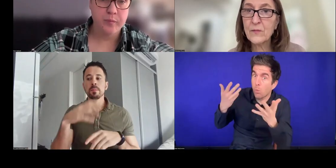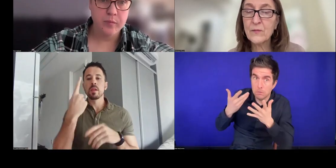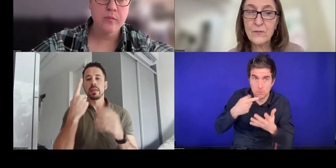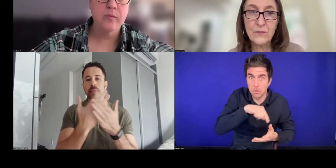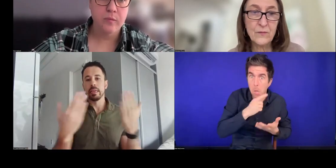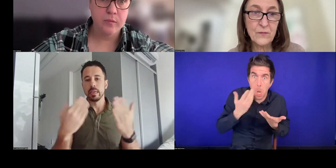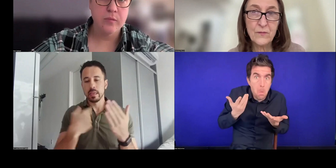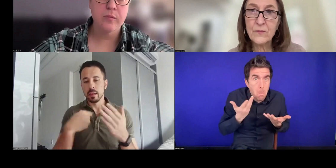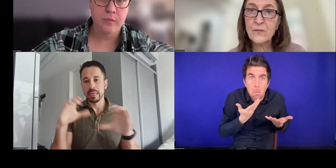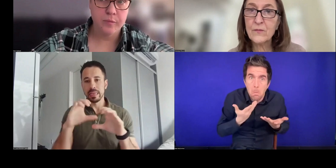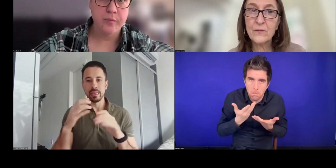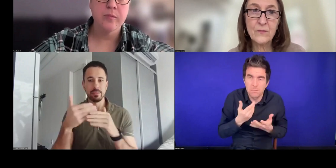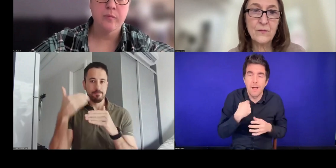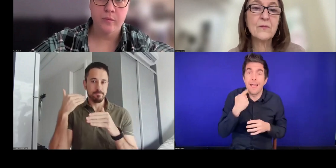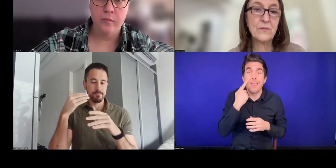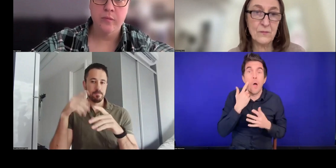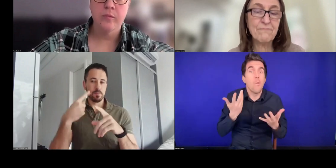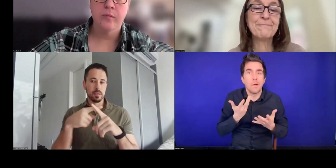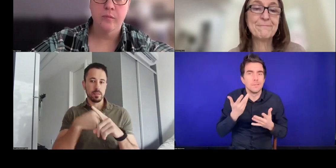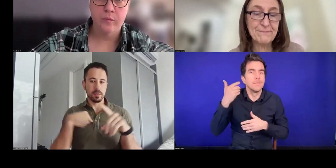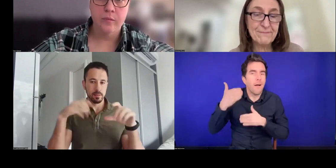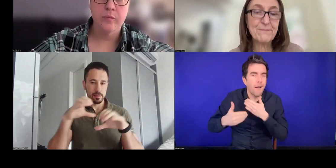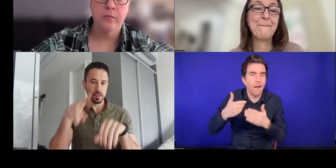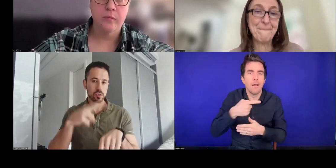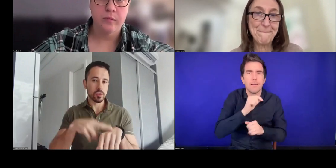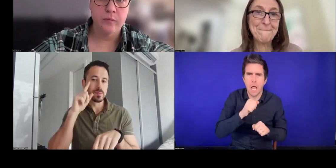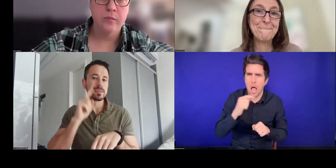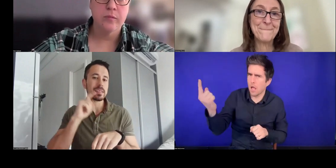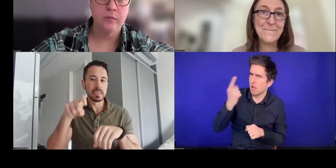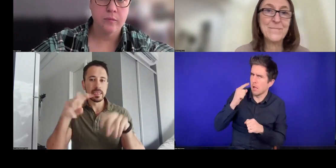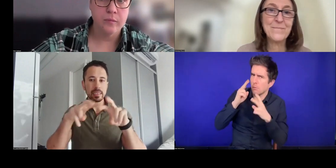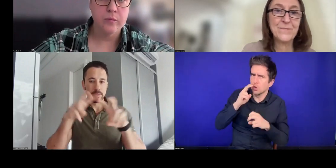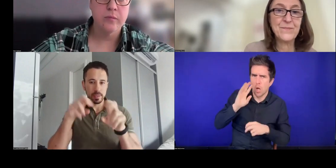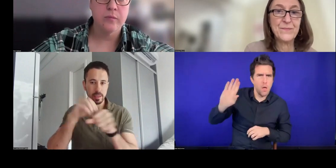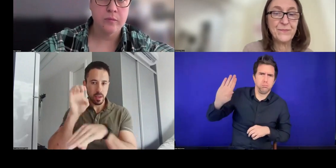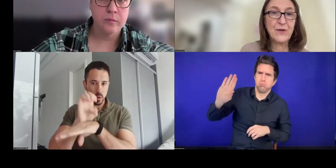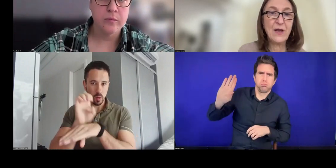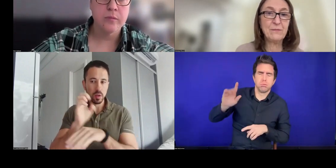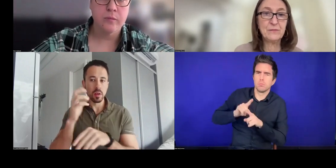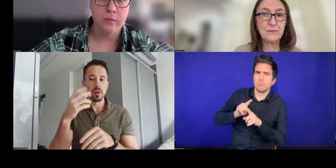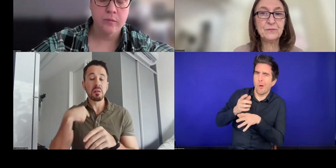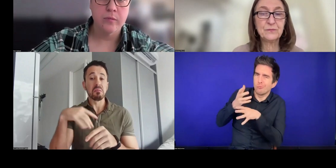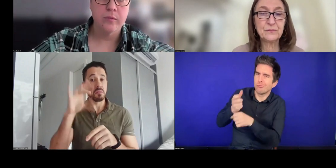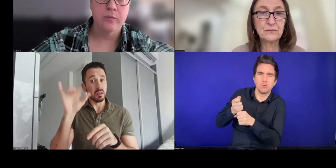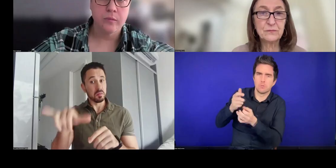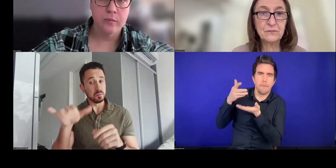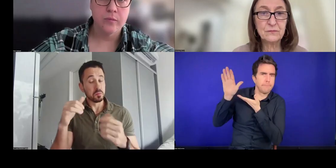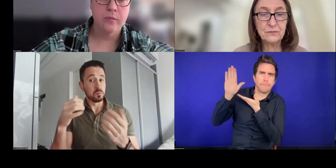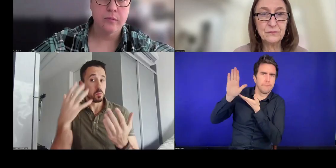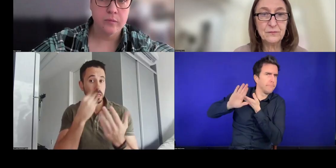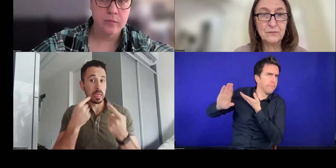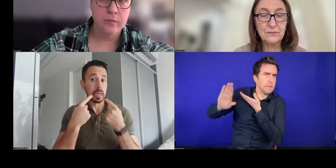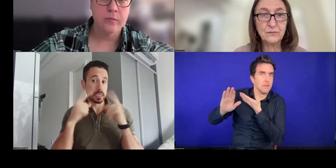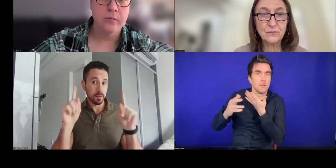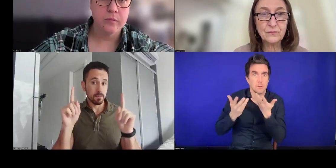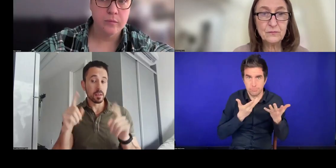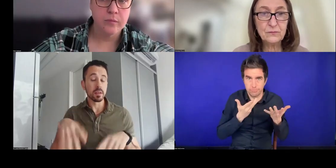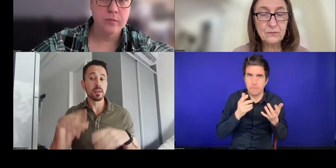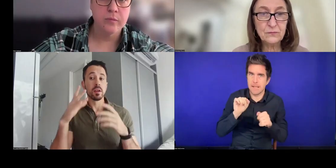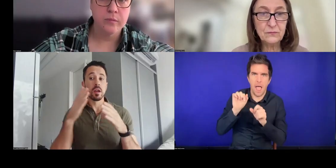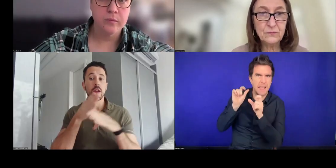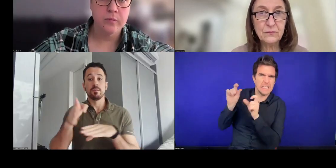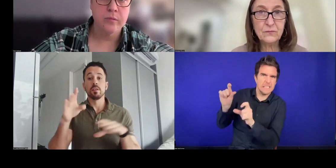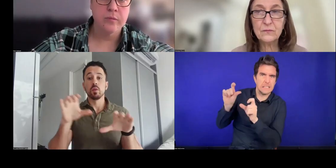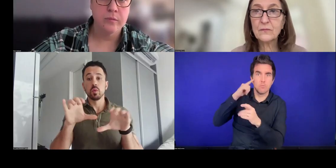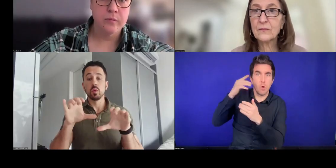resistant to any future researchers that want to come in. And this is a problem. I did the national needs assessment